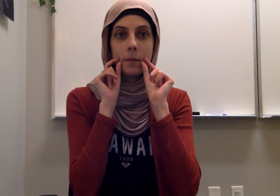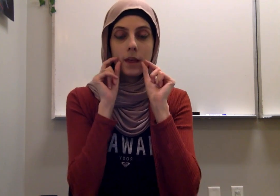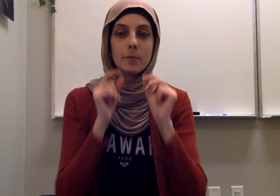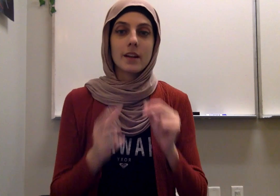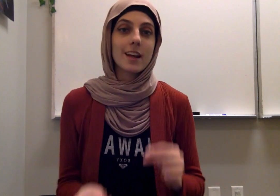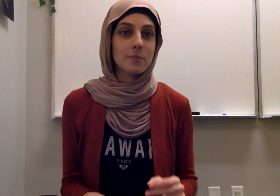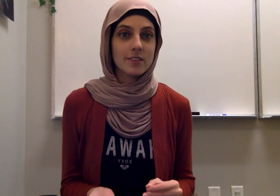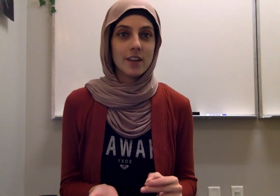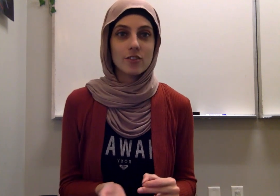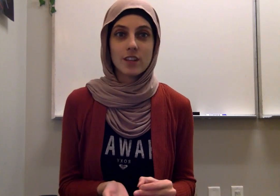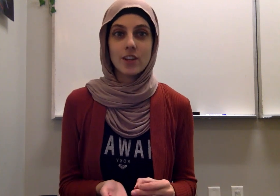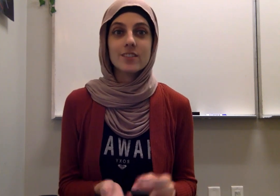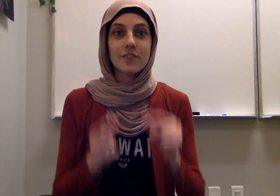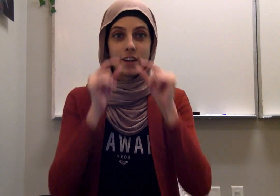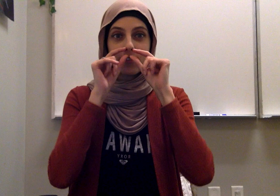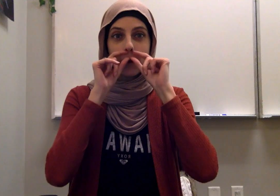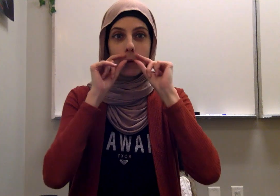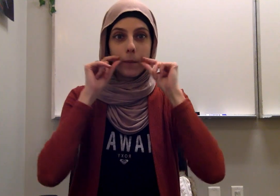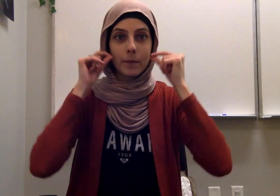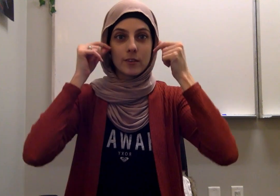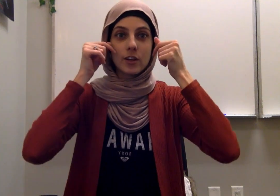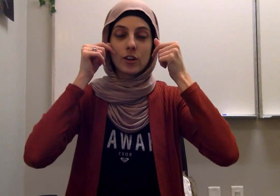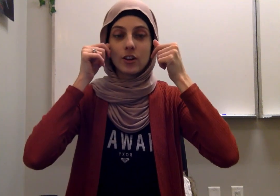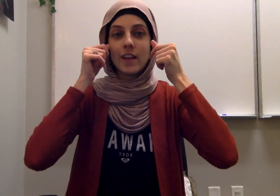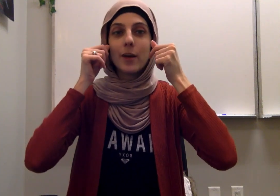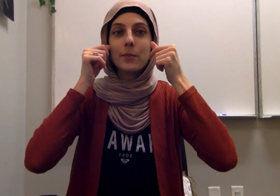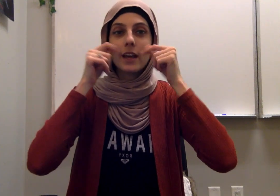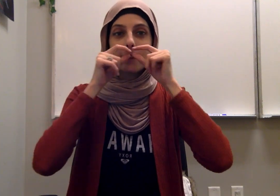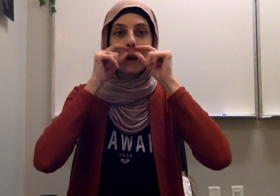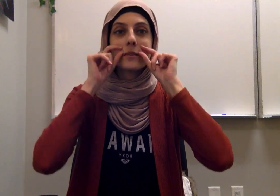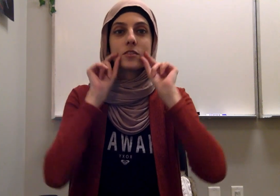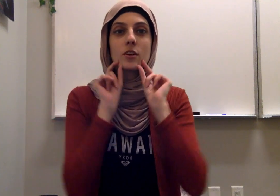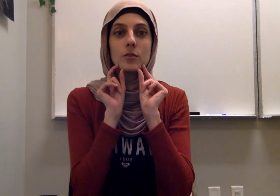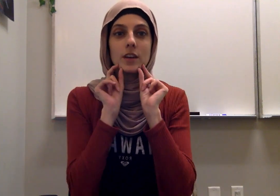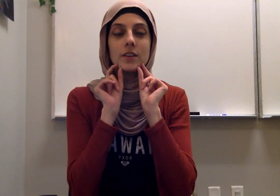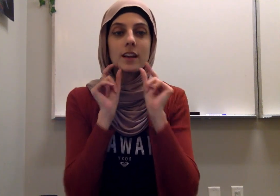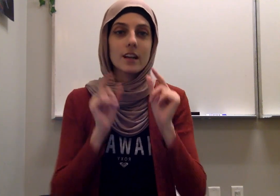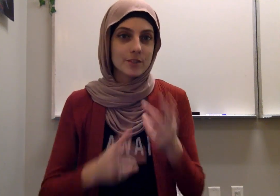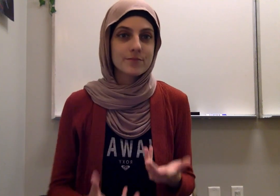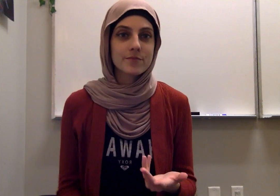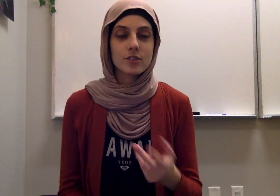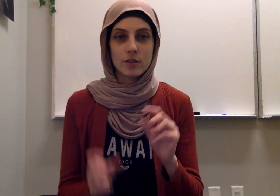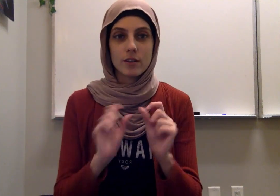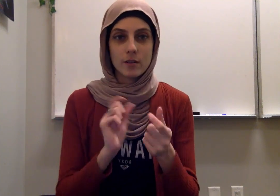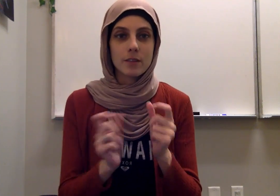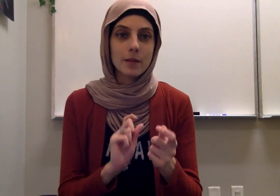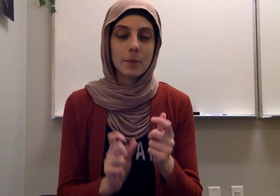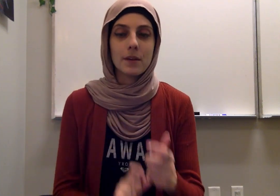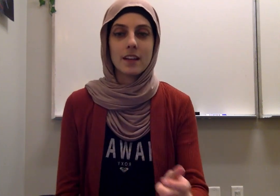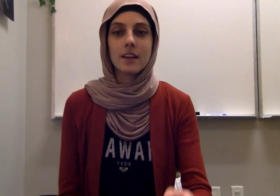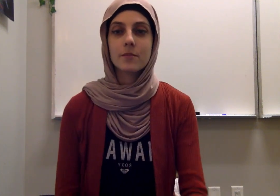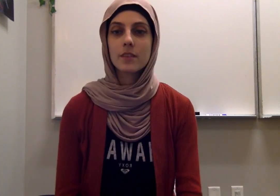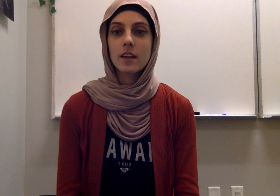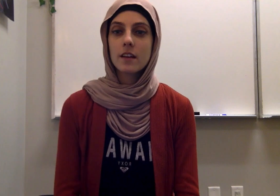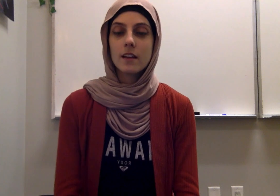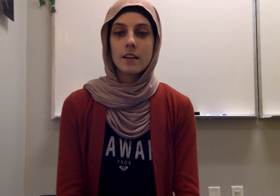But again, mustaches can look different. So does it curl up like that? Does it go down here? So you can manipulate it.